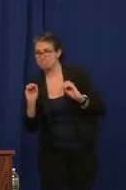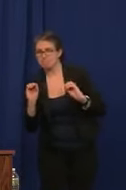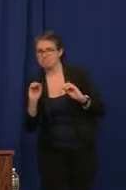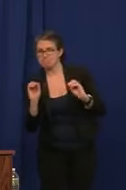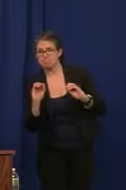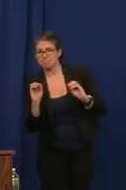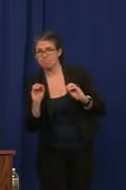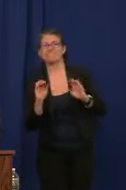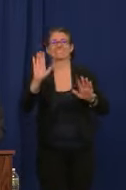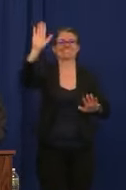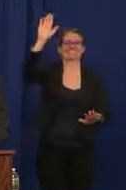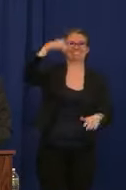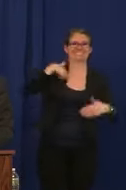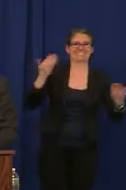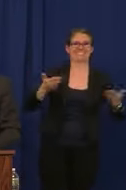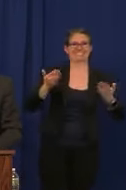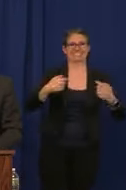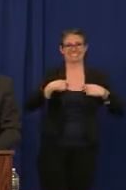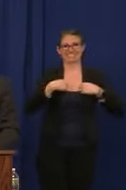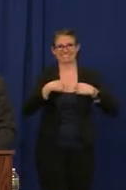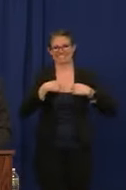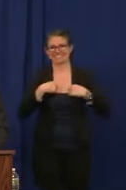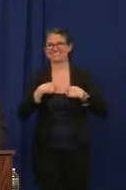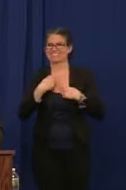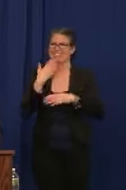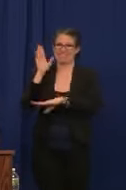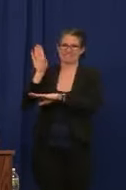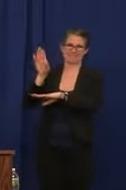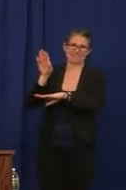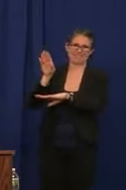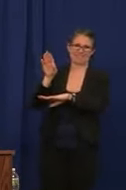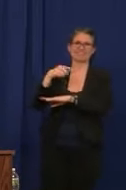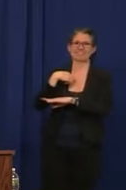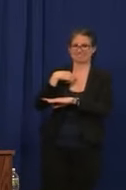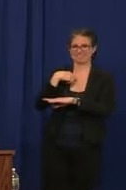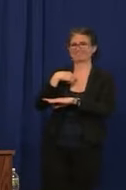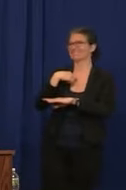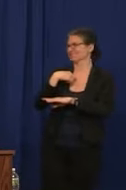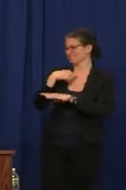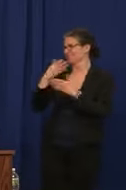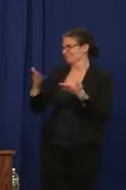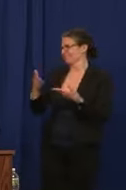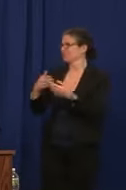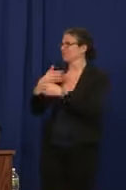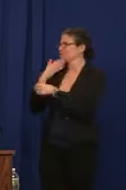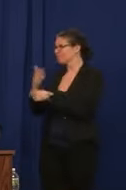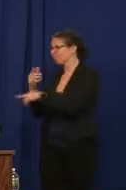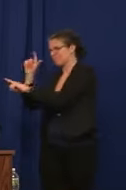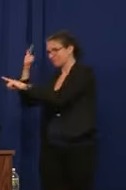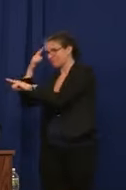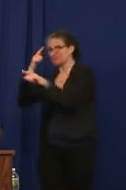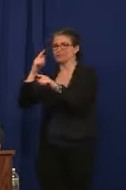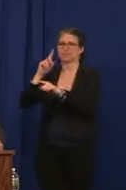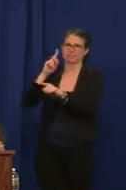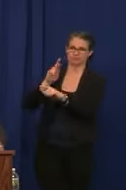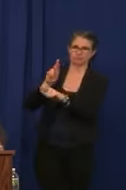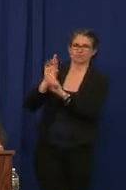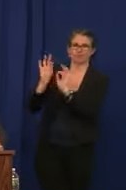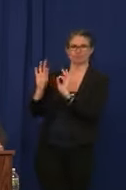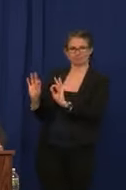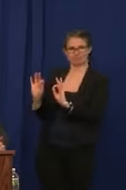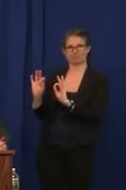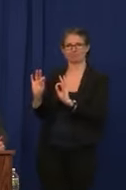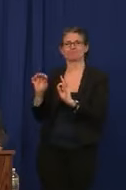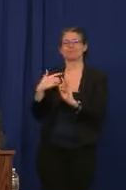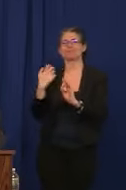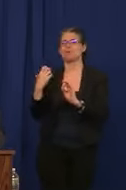Hi, good afternoon, Dr. Shah and Governor Mills. A question again about these long-term care cases.